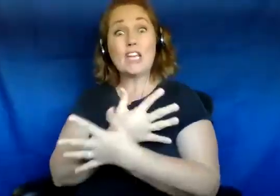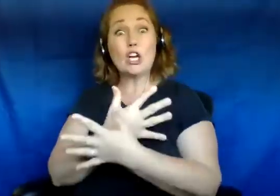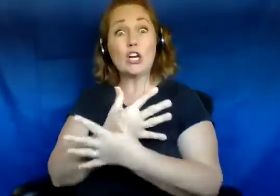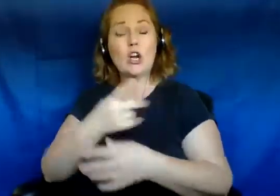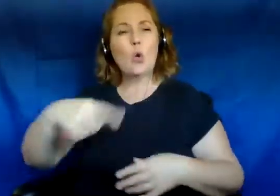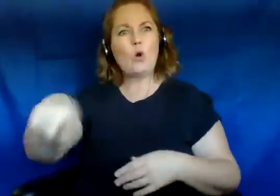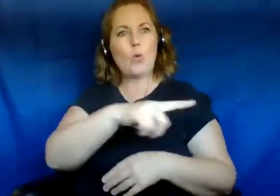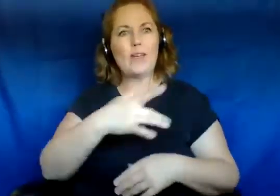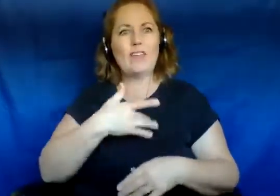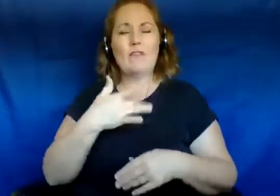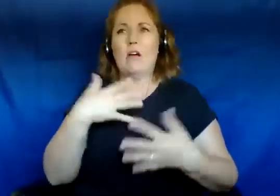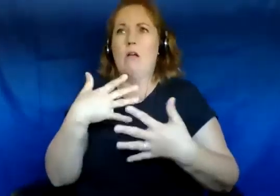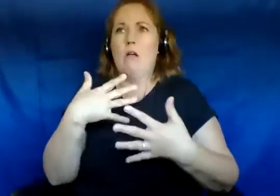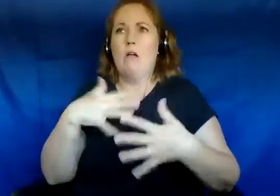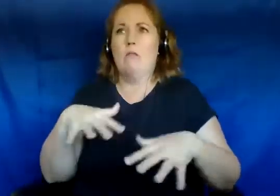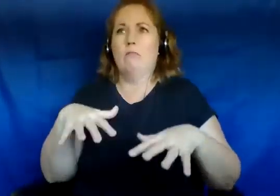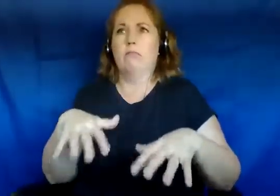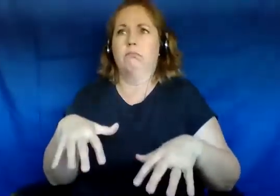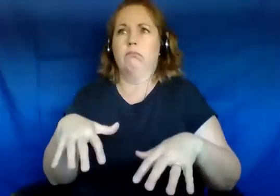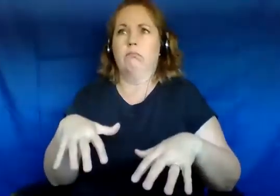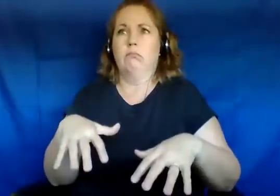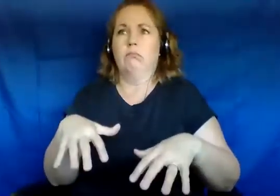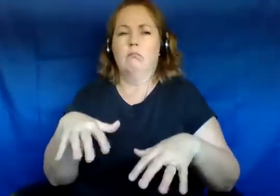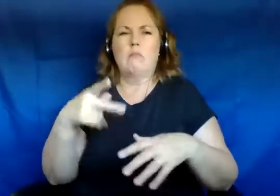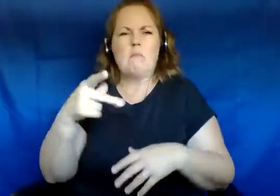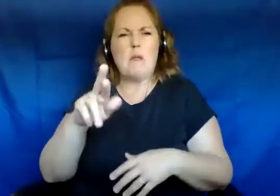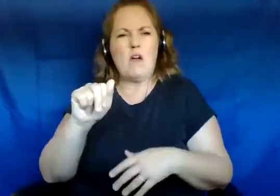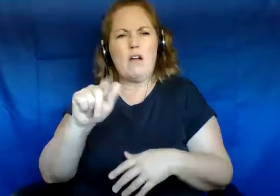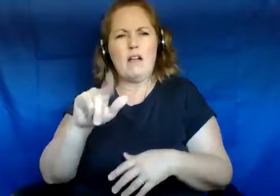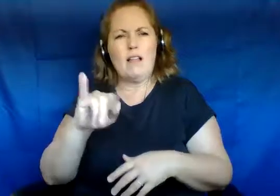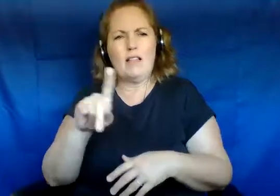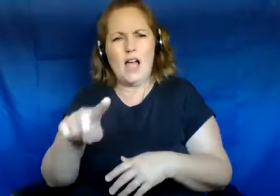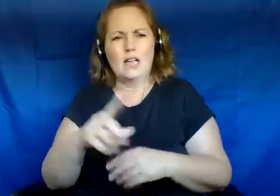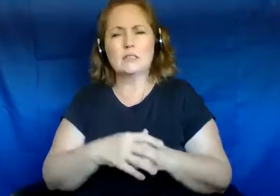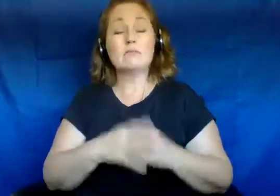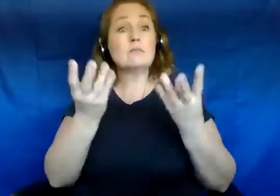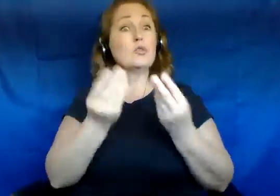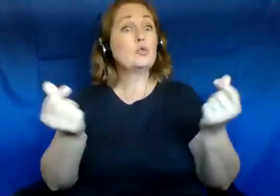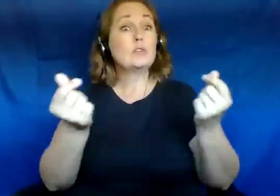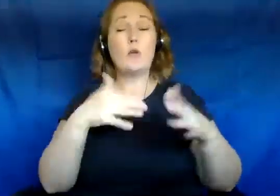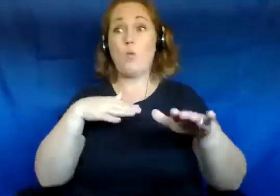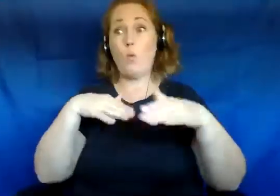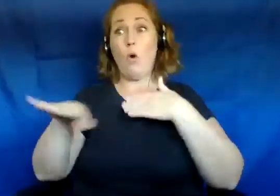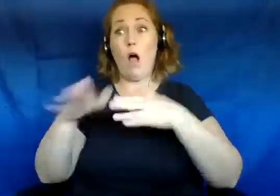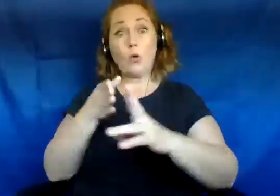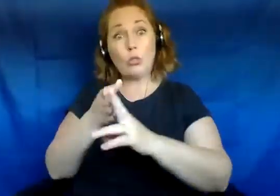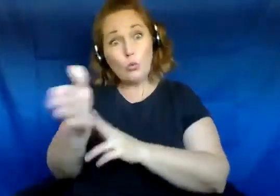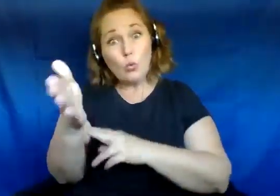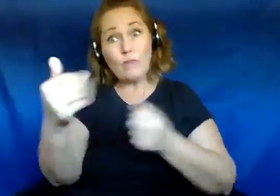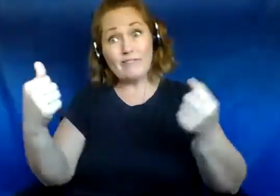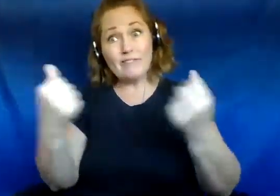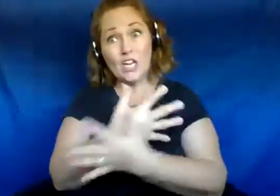us. Solution: walking through fear is exercising